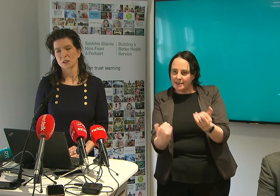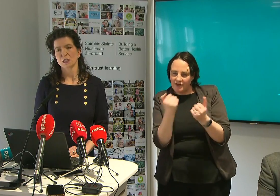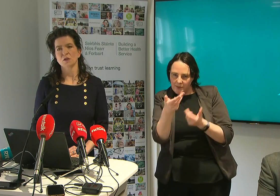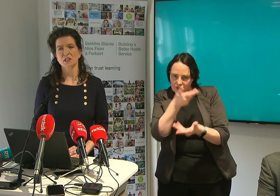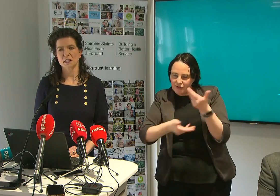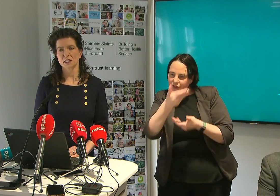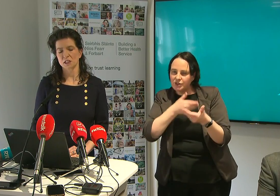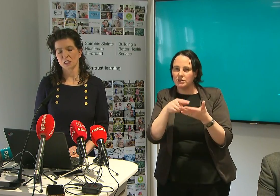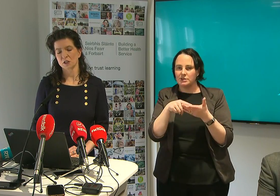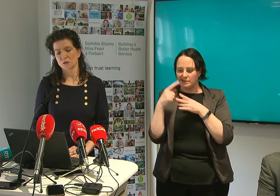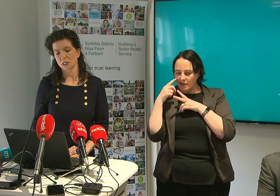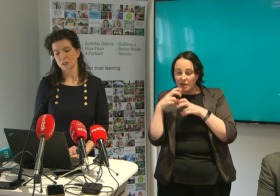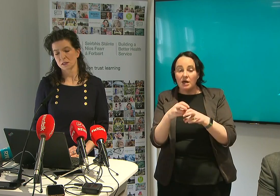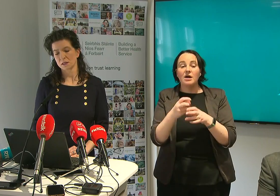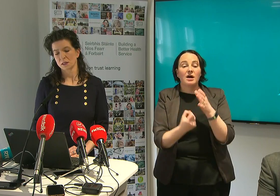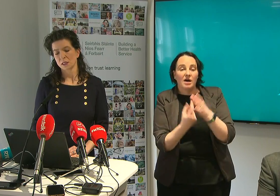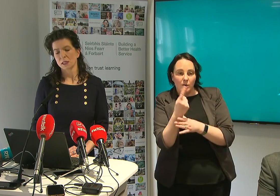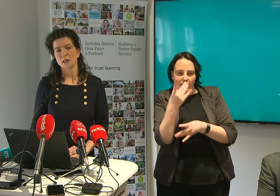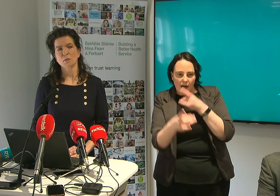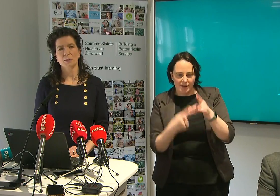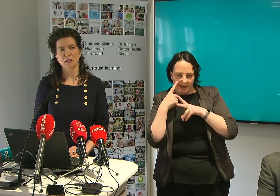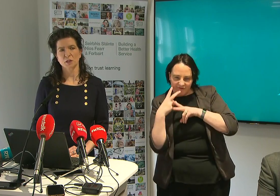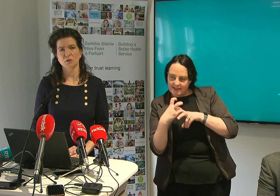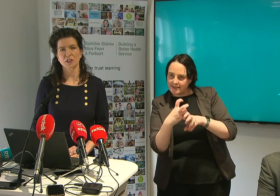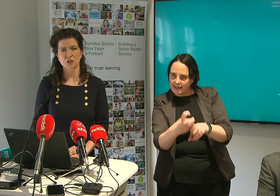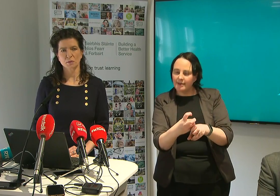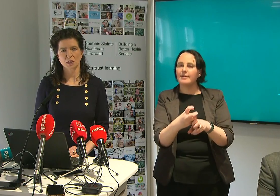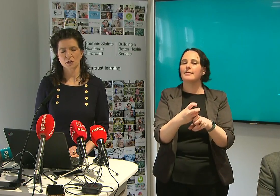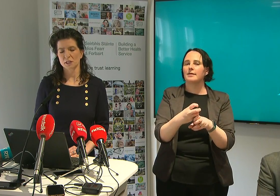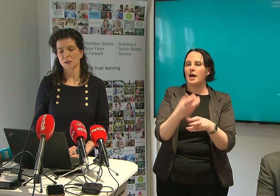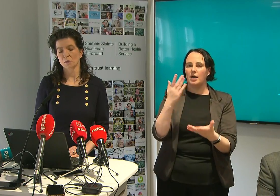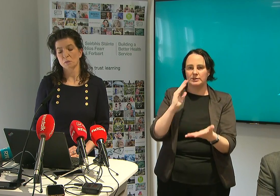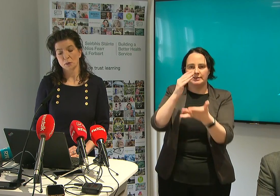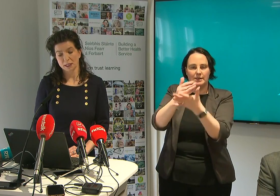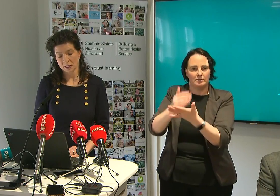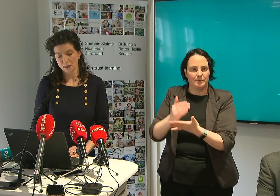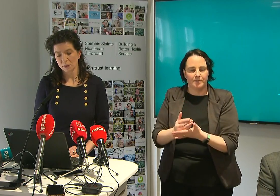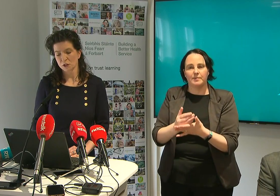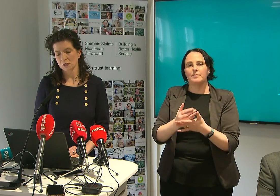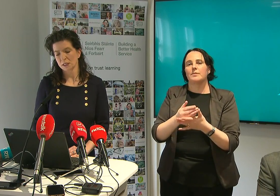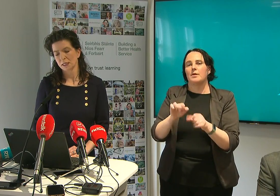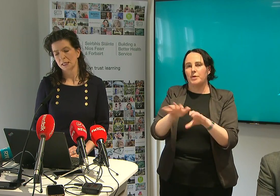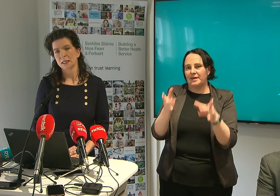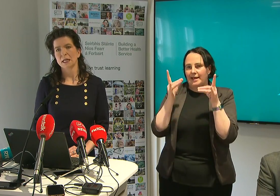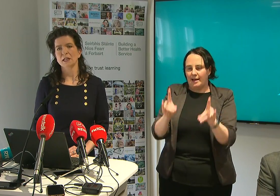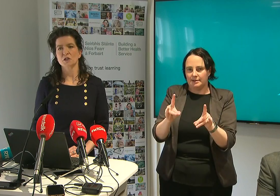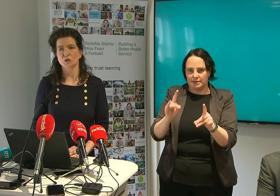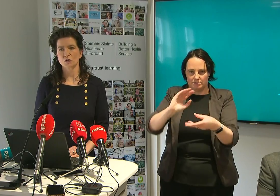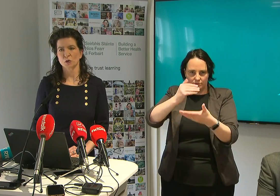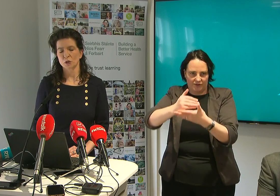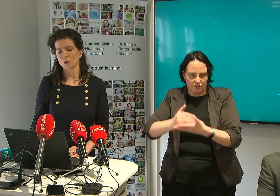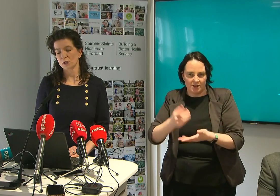information, investigating each of the cases, implementing prevention measures, their public health measures,